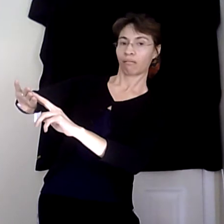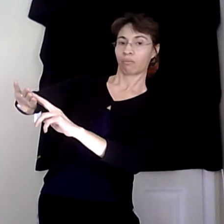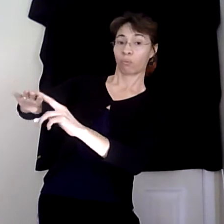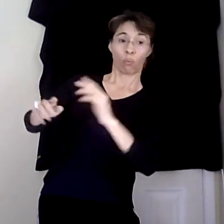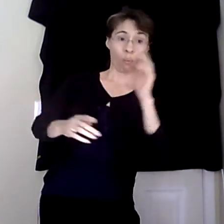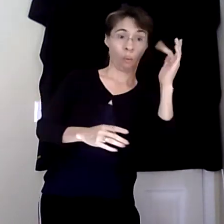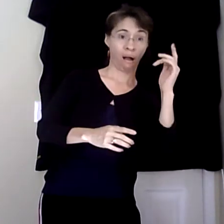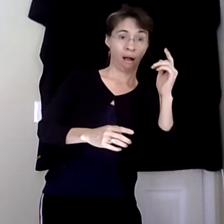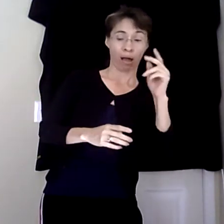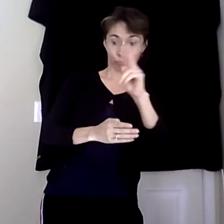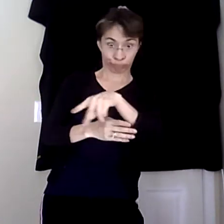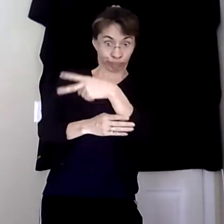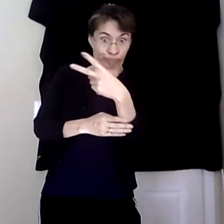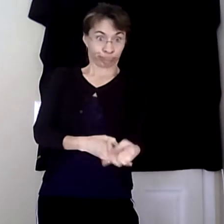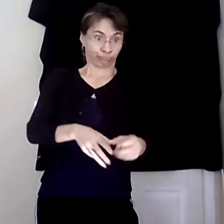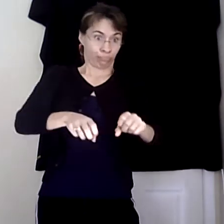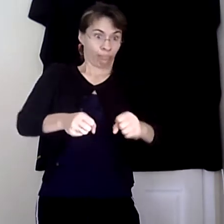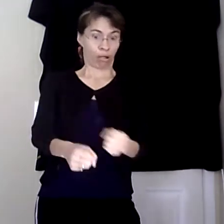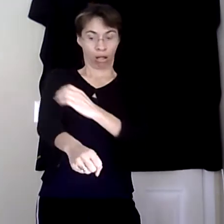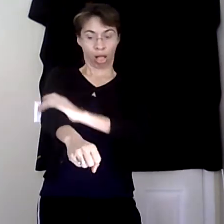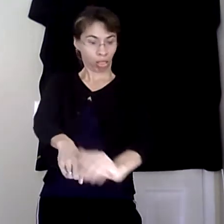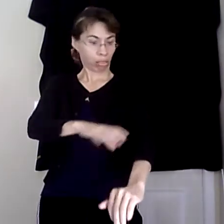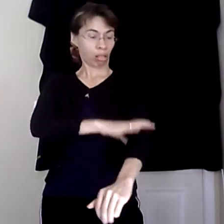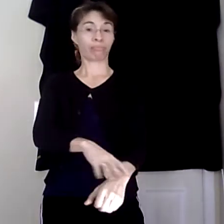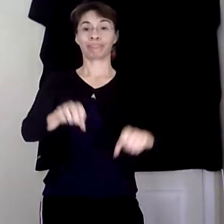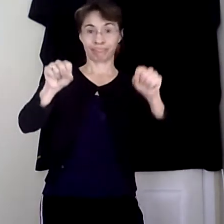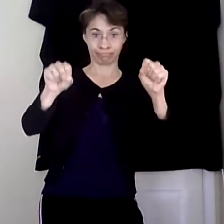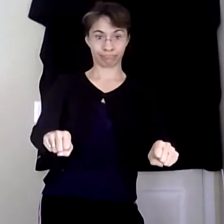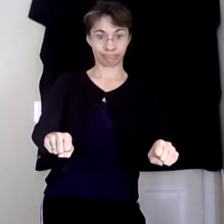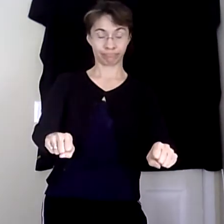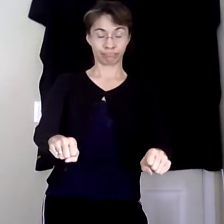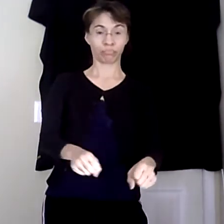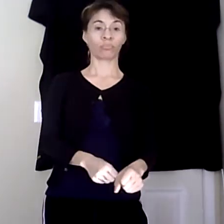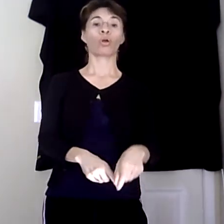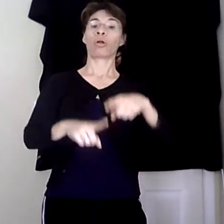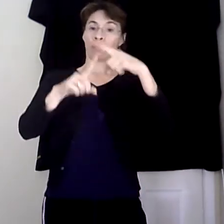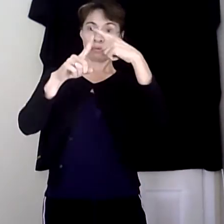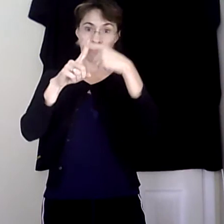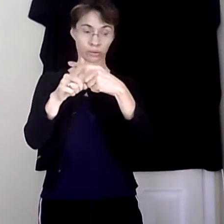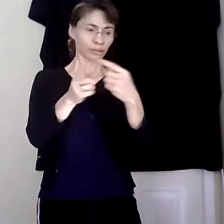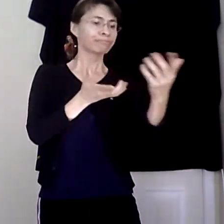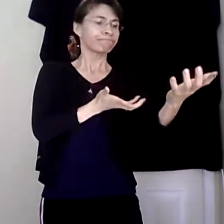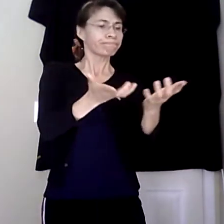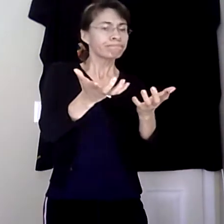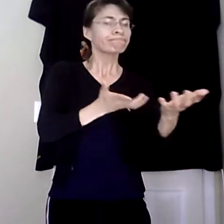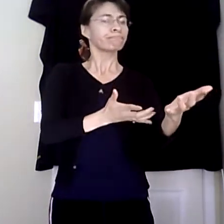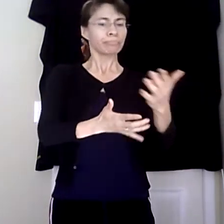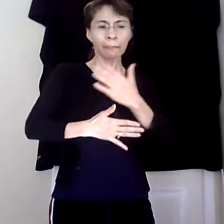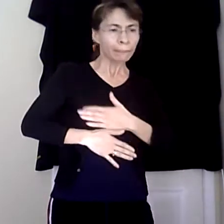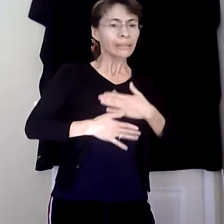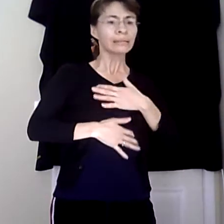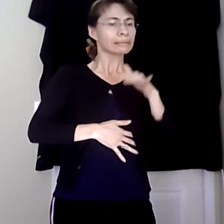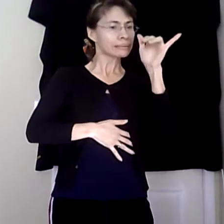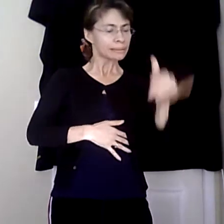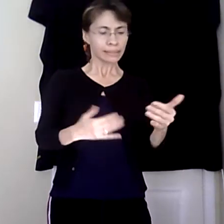injuries. And in the second place is we'll try and work with them and get them to keep the ball in the yard. I don't know what they're